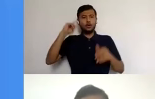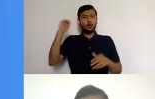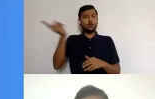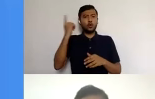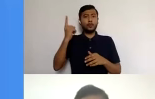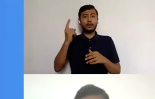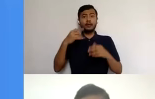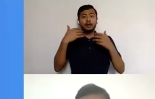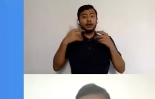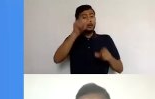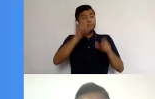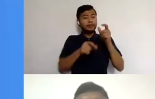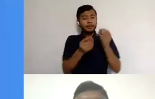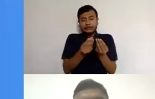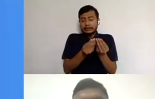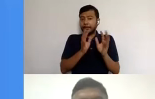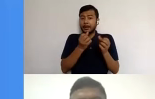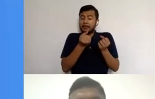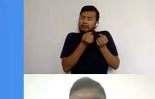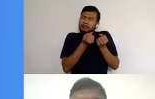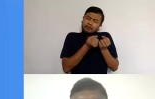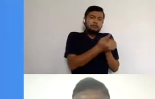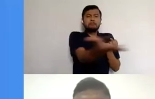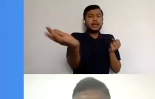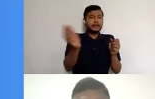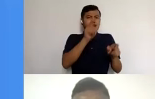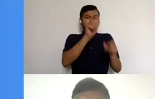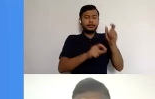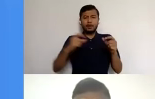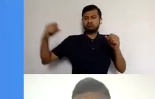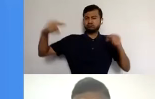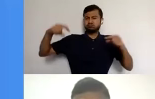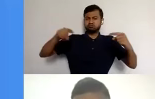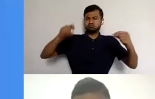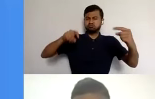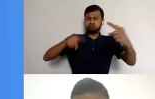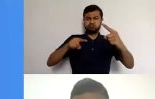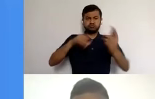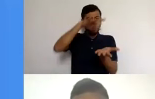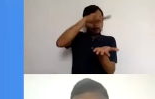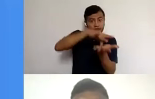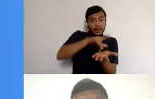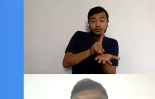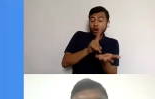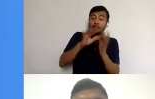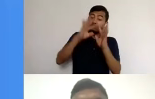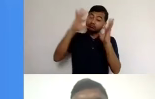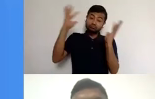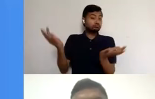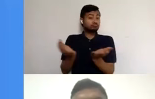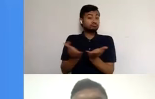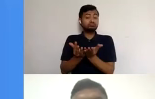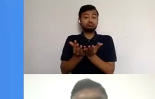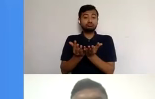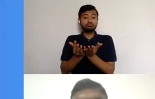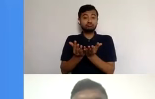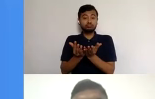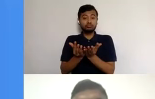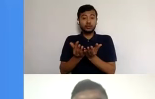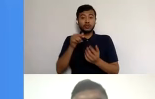users, and things to millions of Wi-Fi networks on a global scale. It's a roaming federation